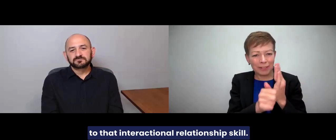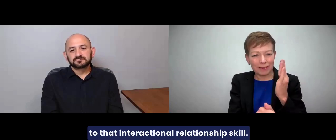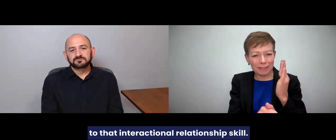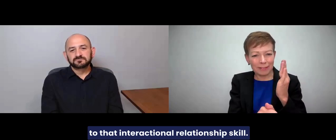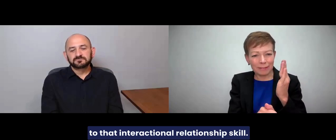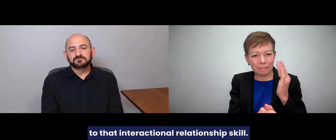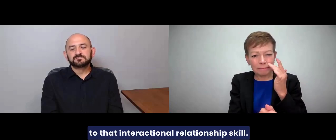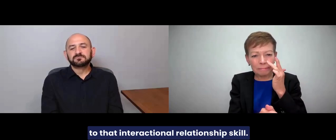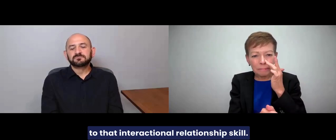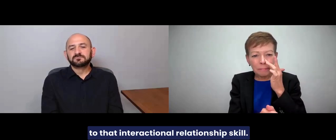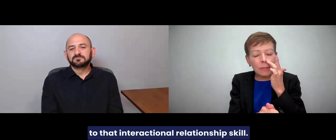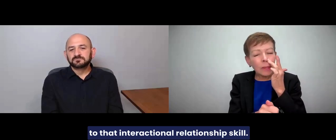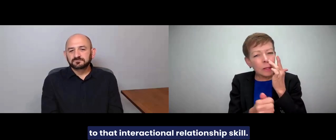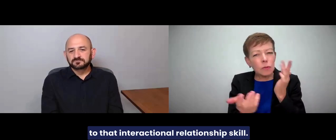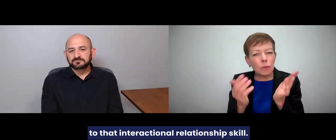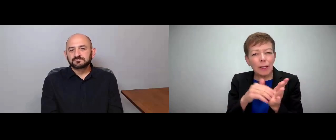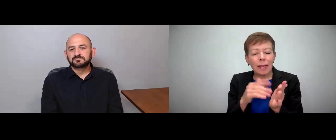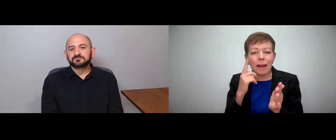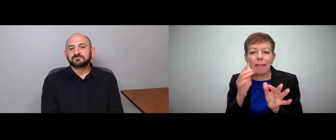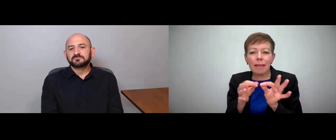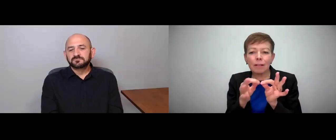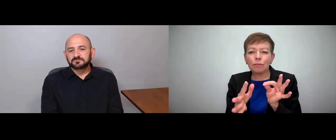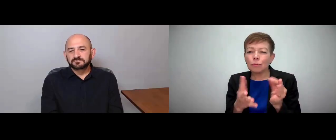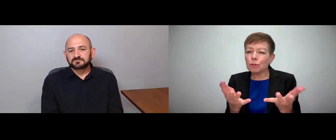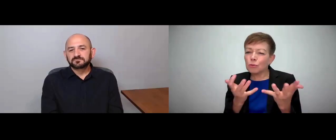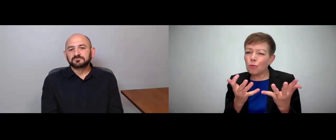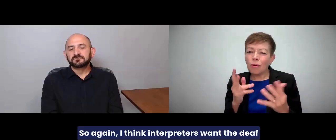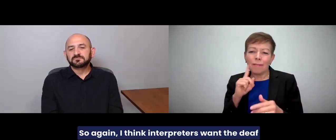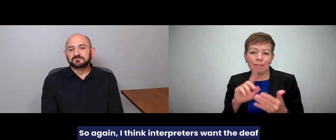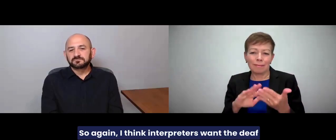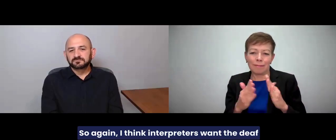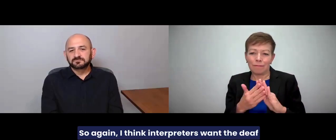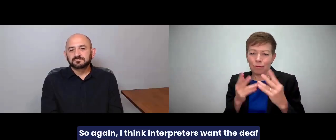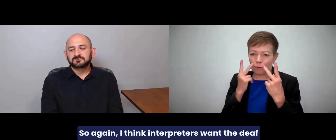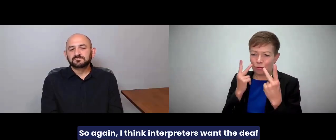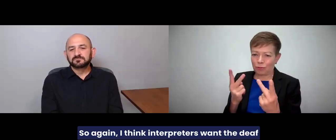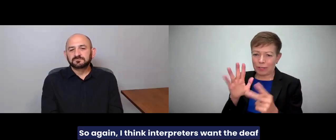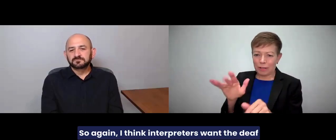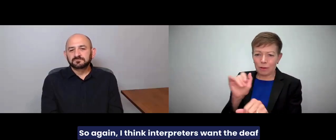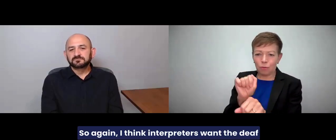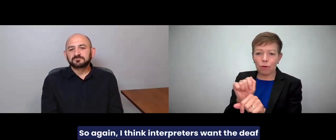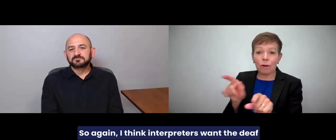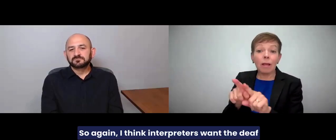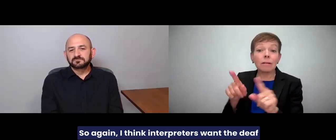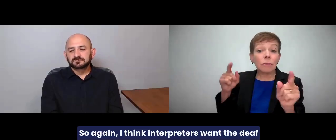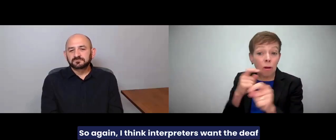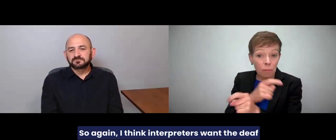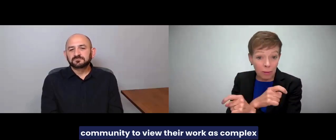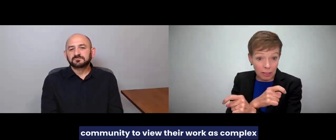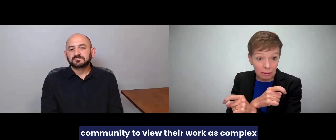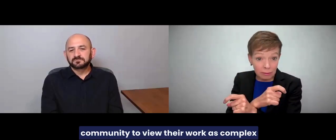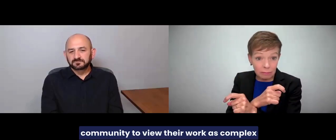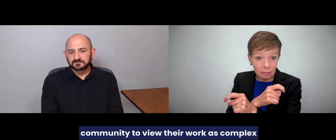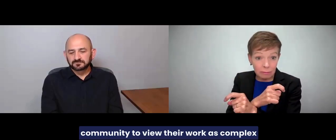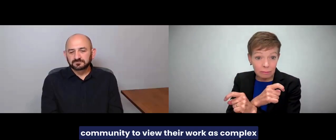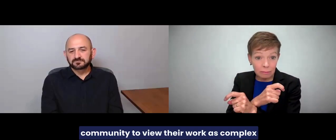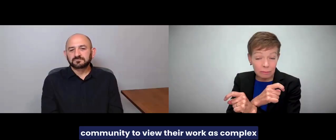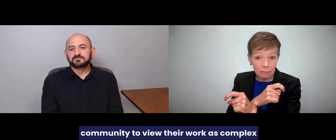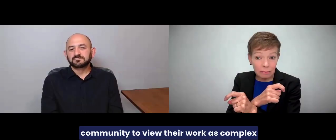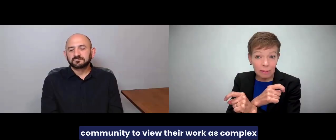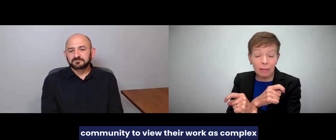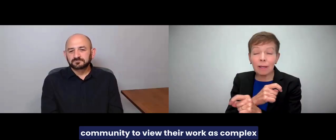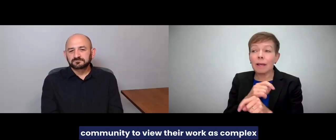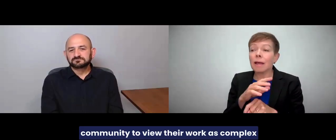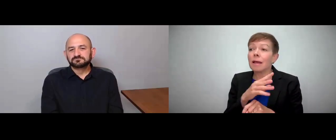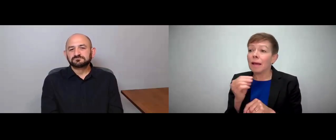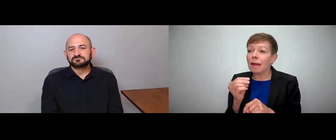that interactional relationship skill. So again, I think interpreters want the deaf community to view their work